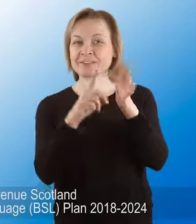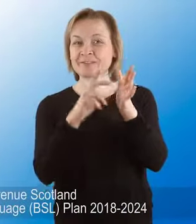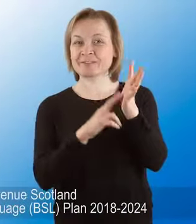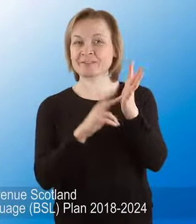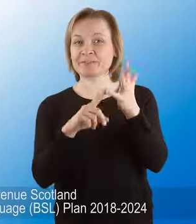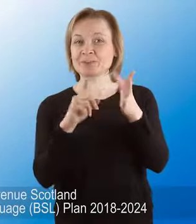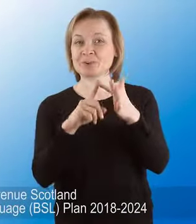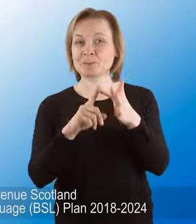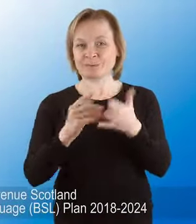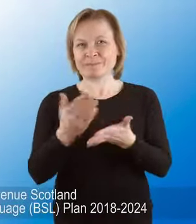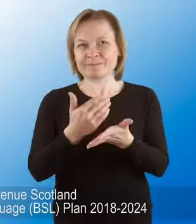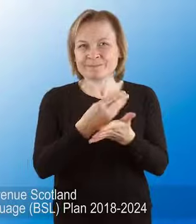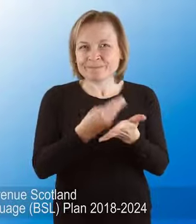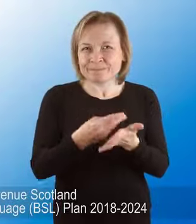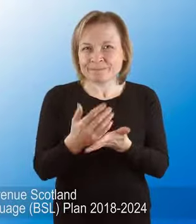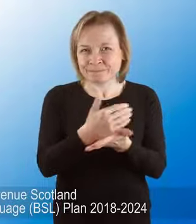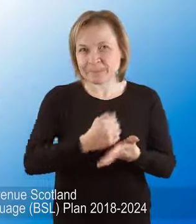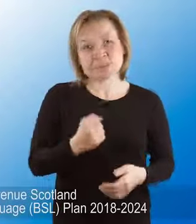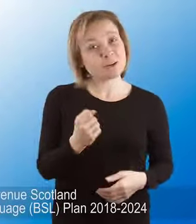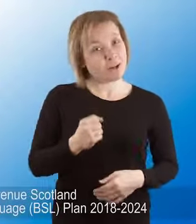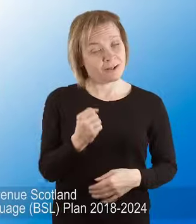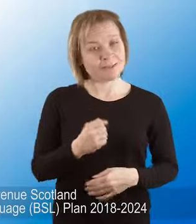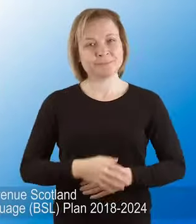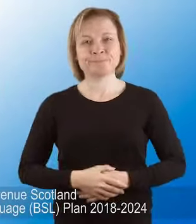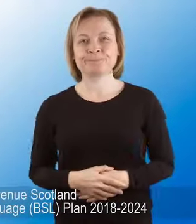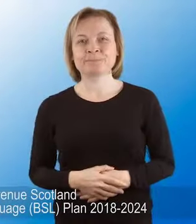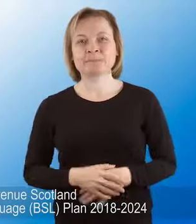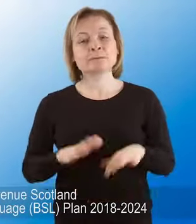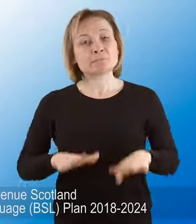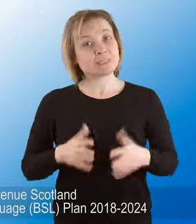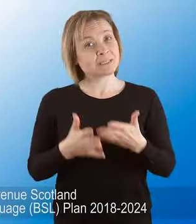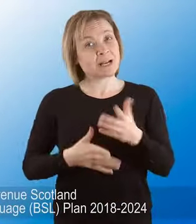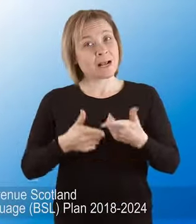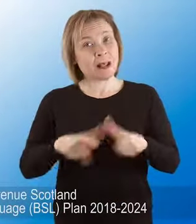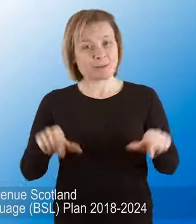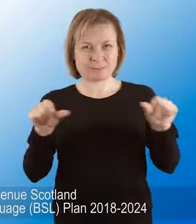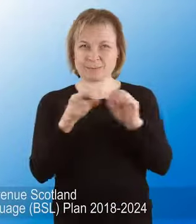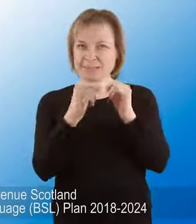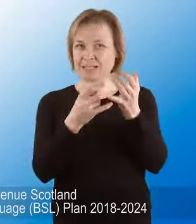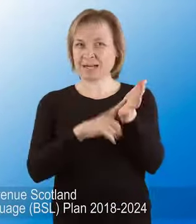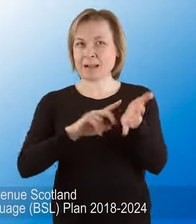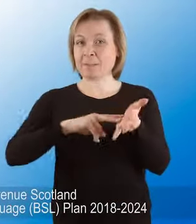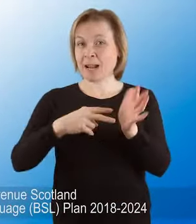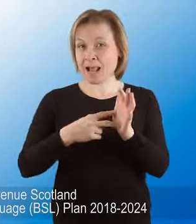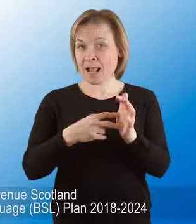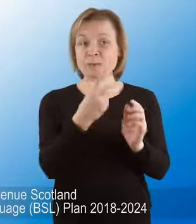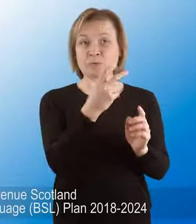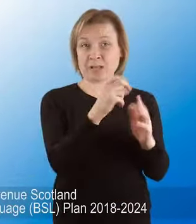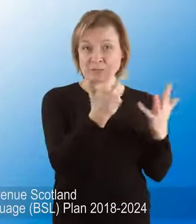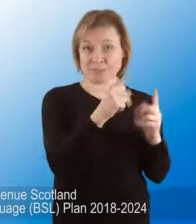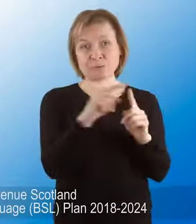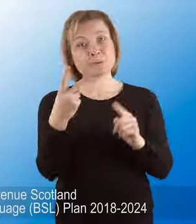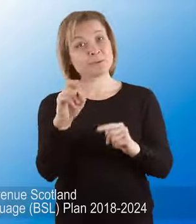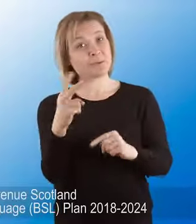Revenue Scotland, British Sign Language BSL Plan 2018 to 2024.